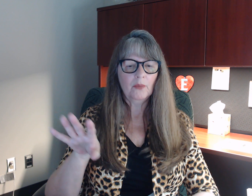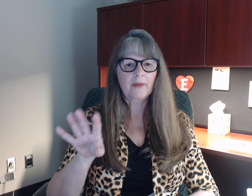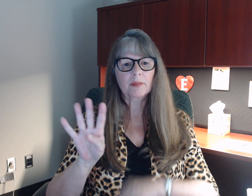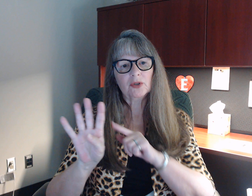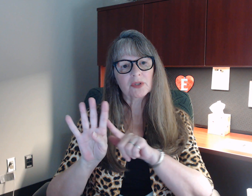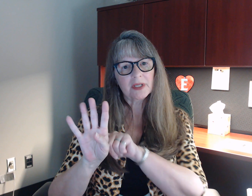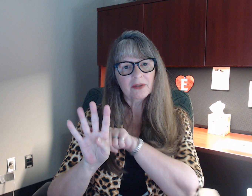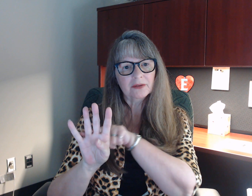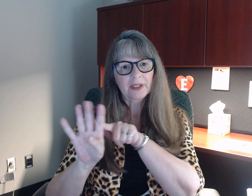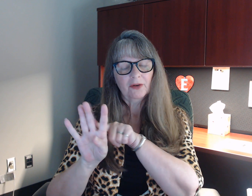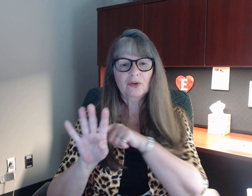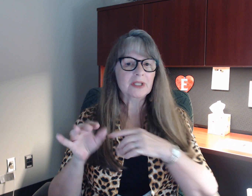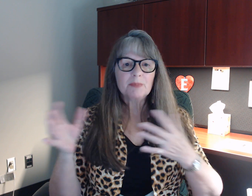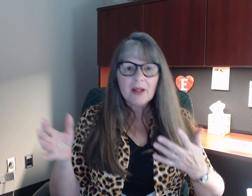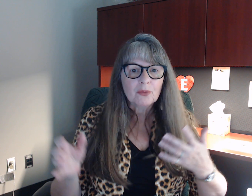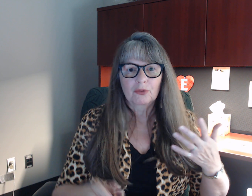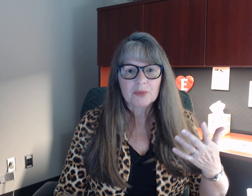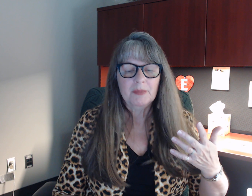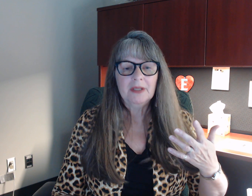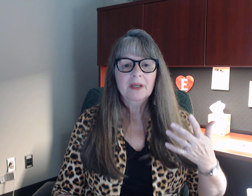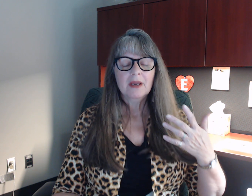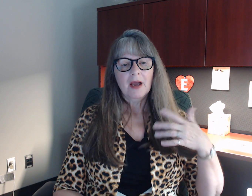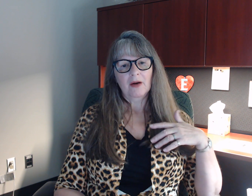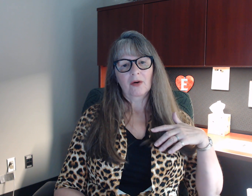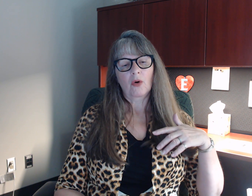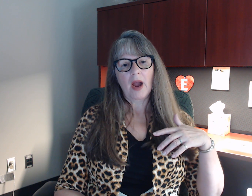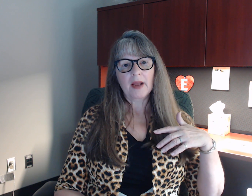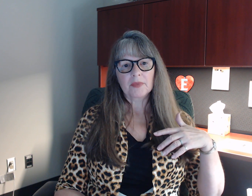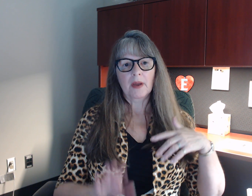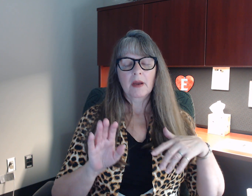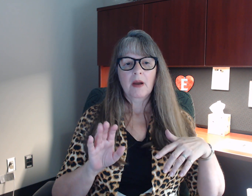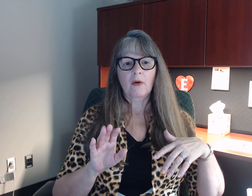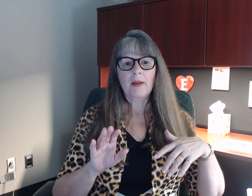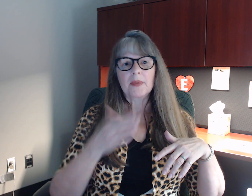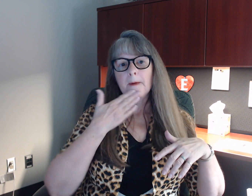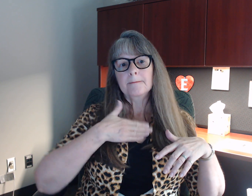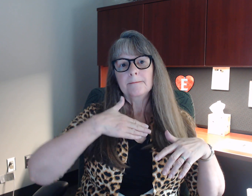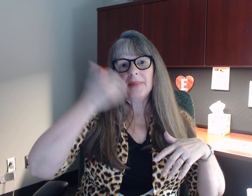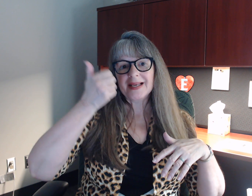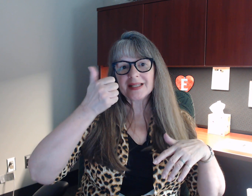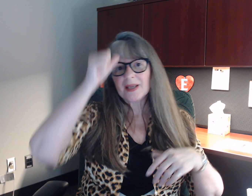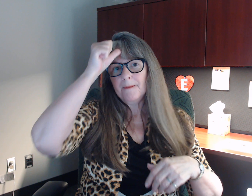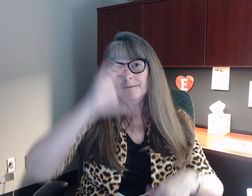whatever. But you could spell groomsmen, or I'm the best